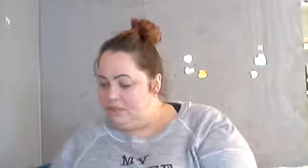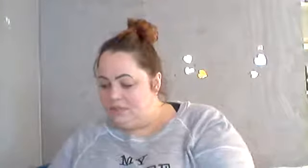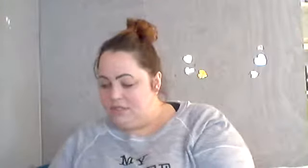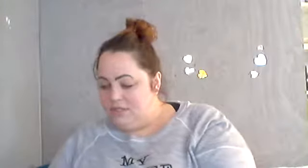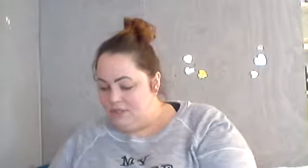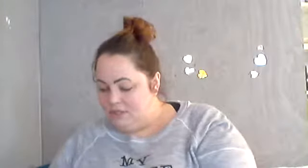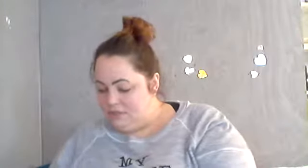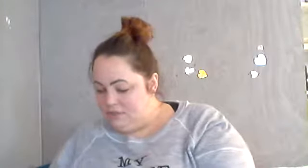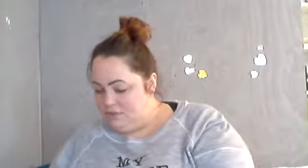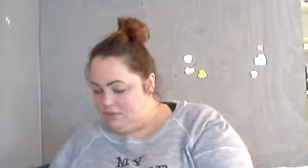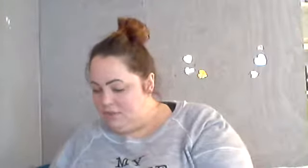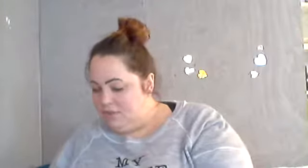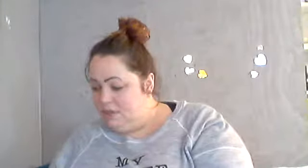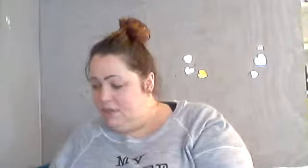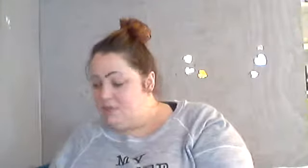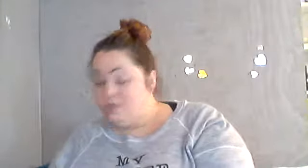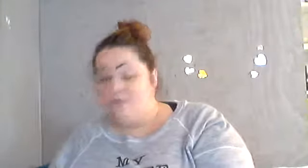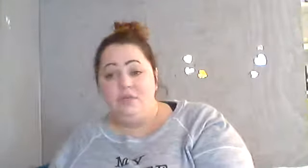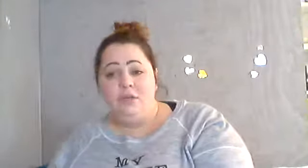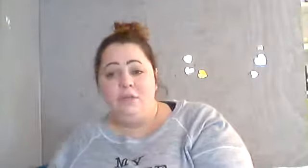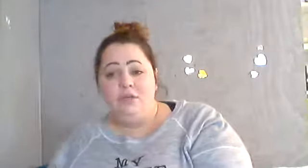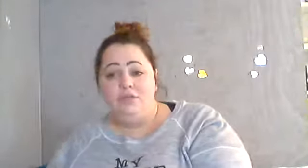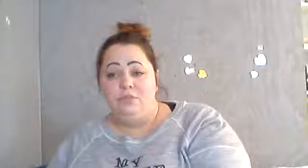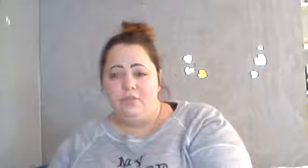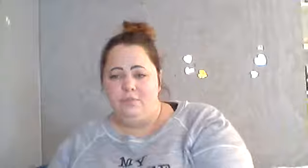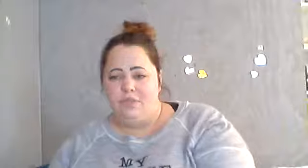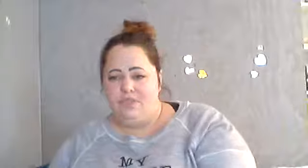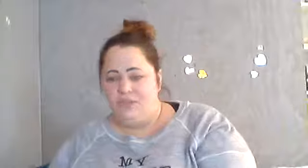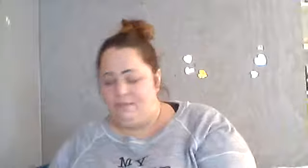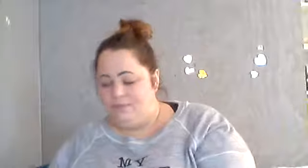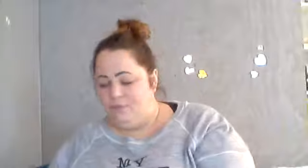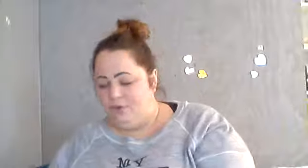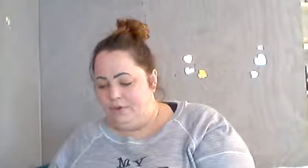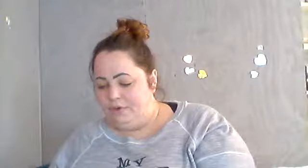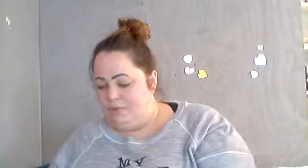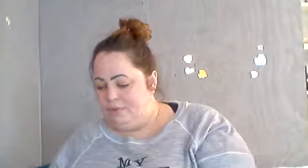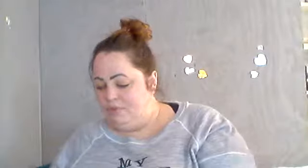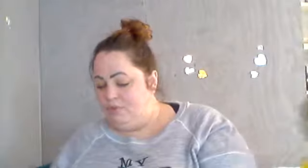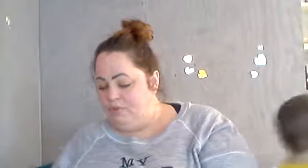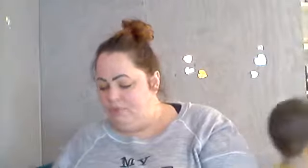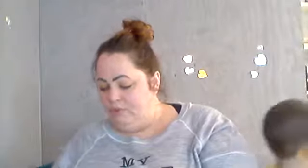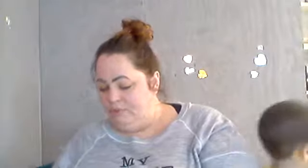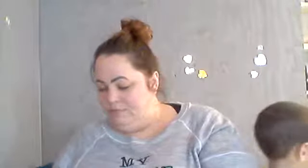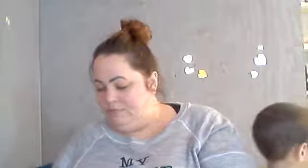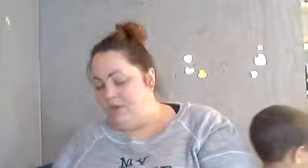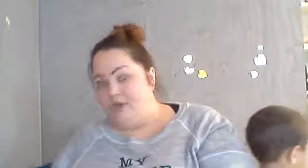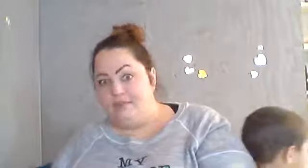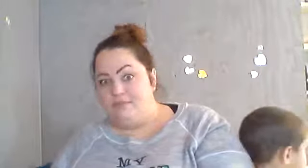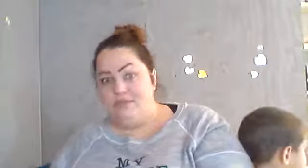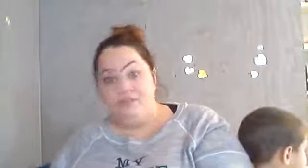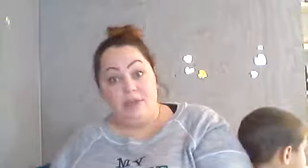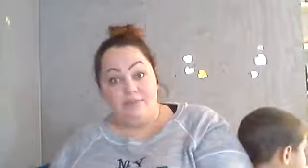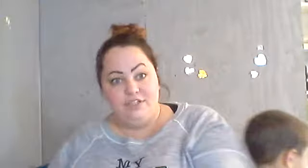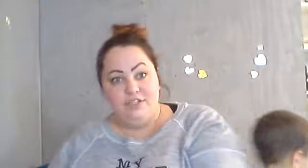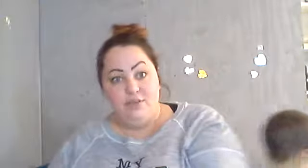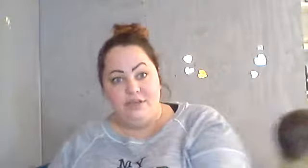See how long is unit 3. So you, Kiyomi, you should probably be in chapter 4. No, in unit 4. Sorry, I keep saying chapter. It's units.